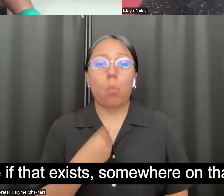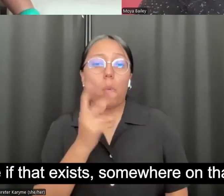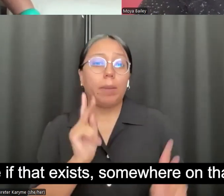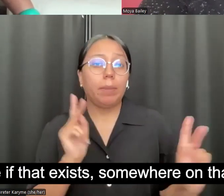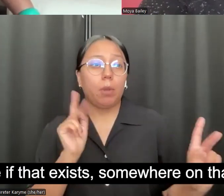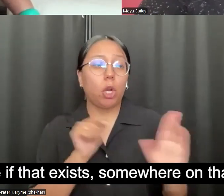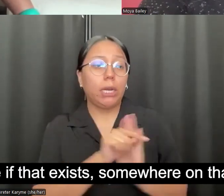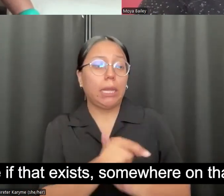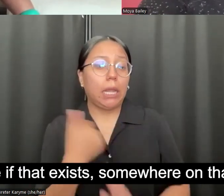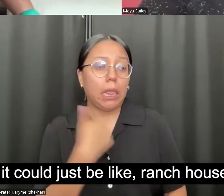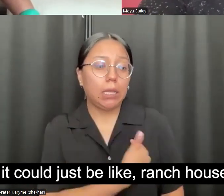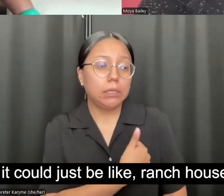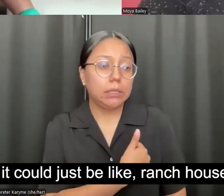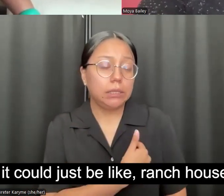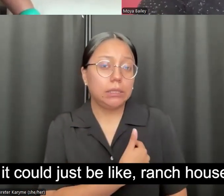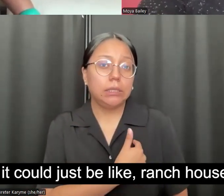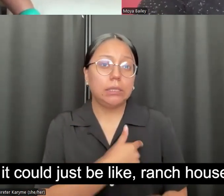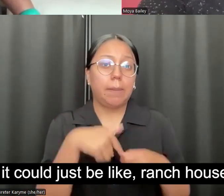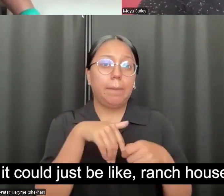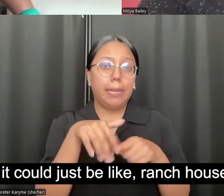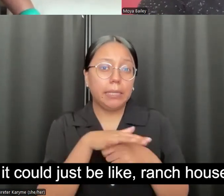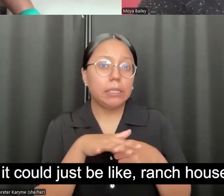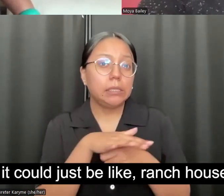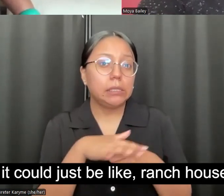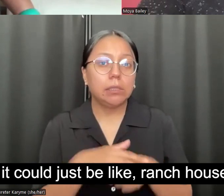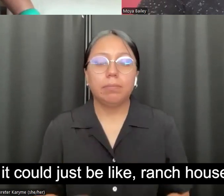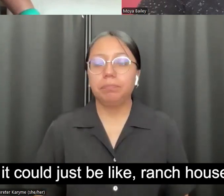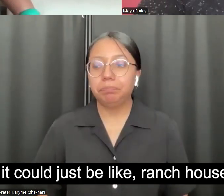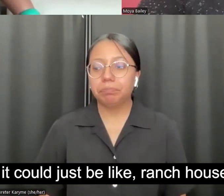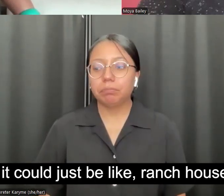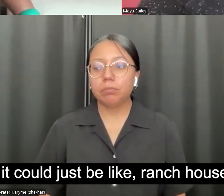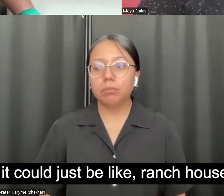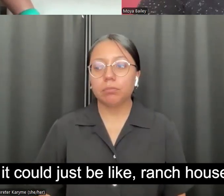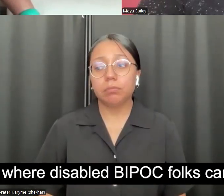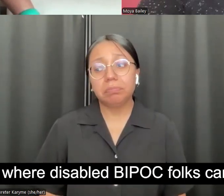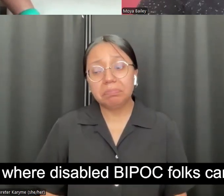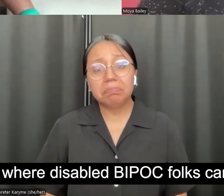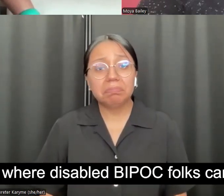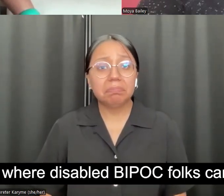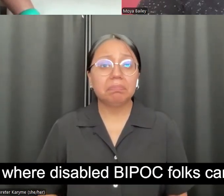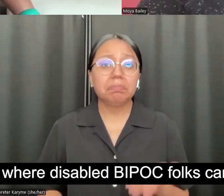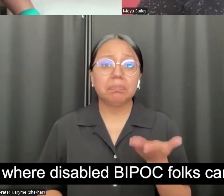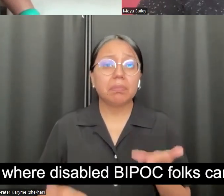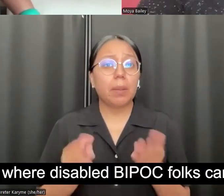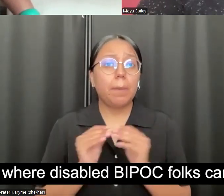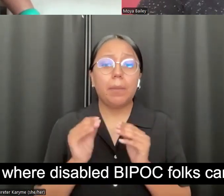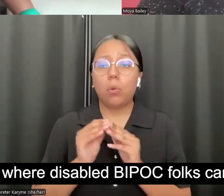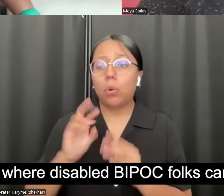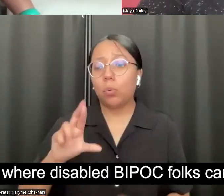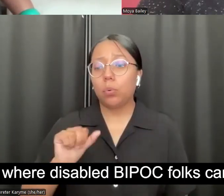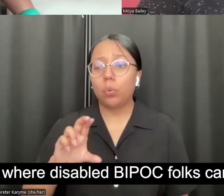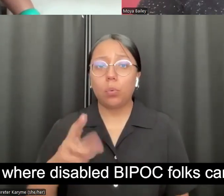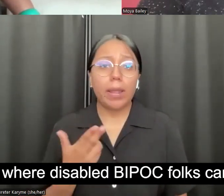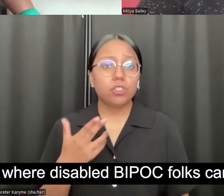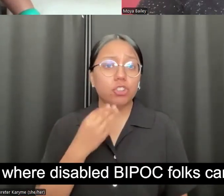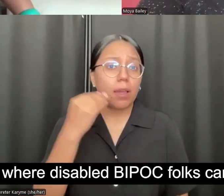exists, or somewhere on that scale, where it could just be like ranch house, no stairs, outbuilding where